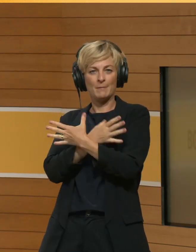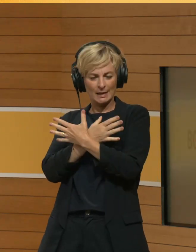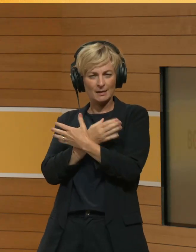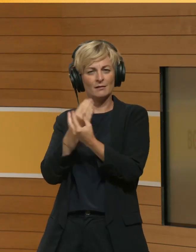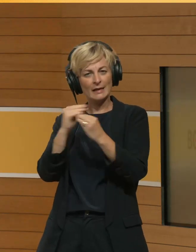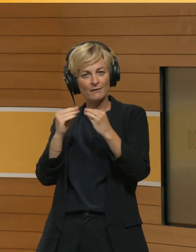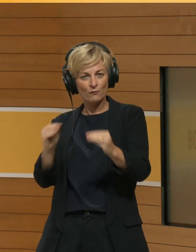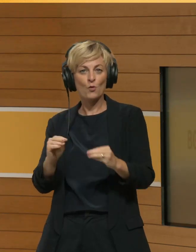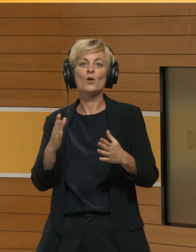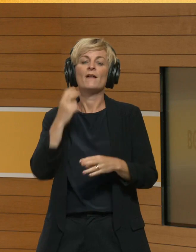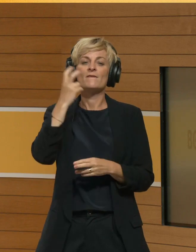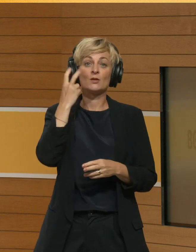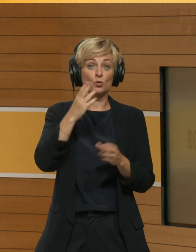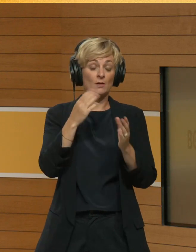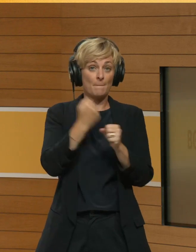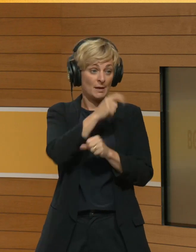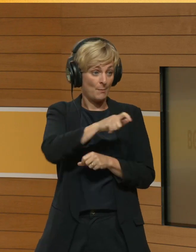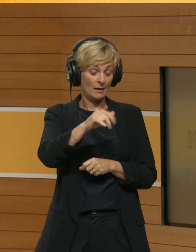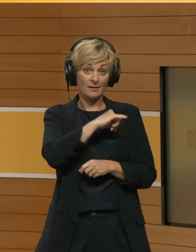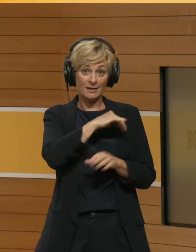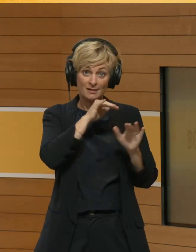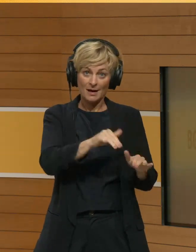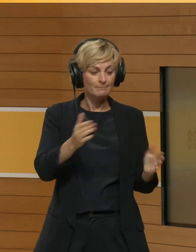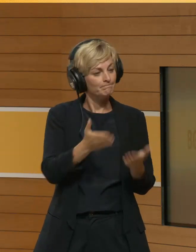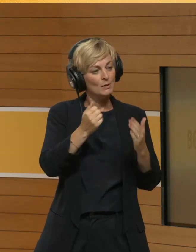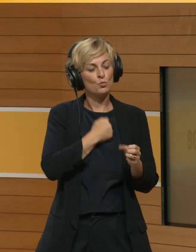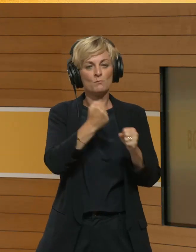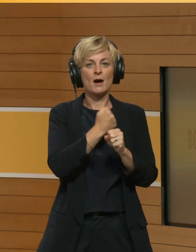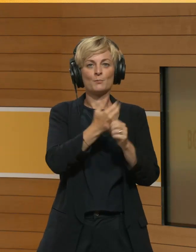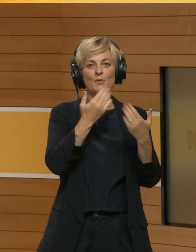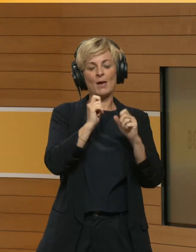It's very interesting. I think I really like the point,